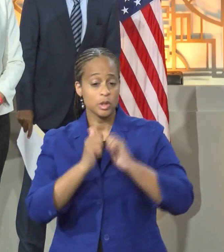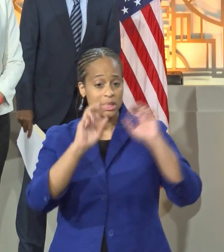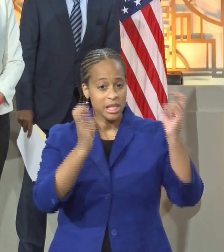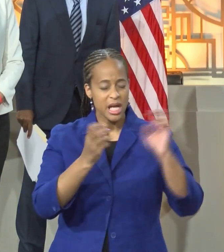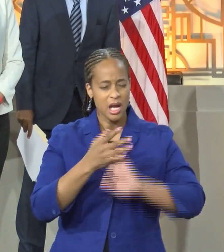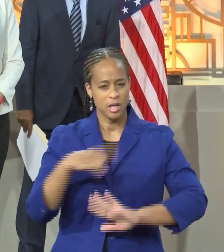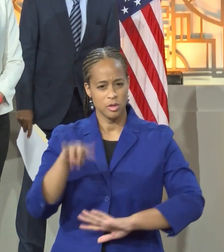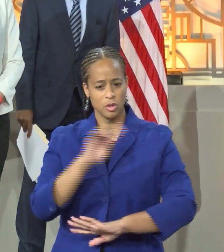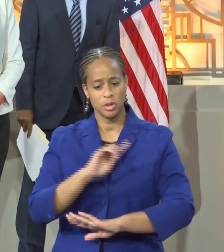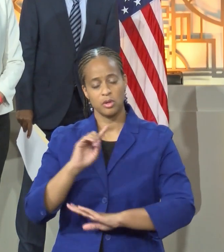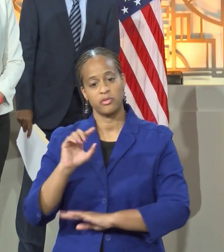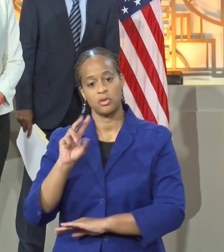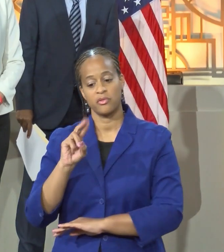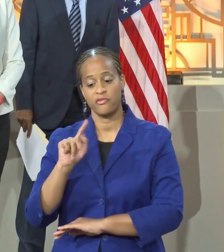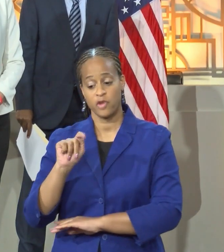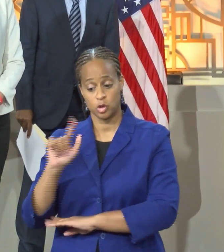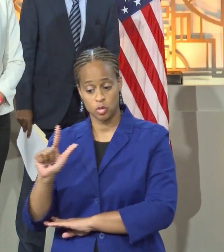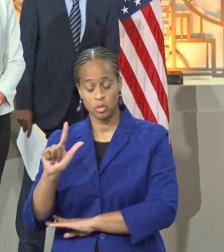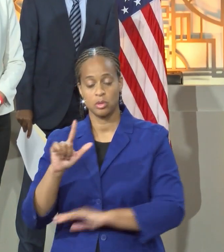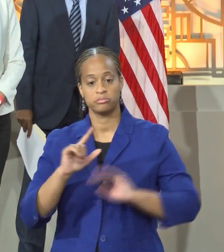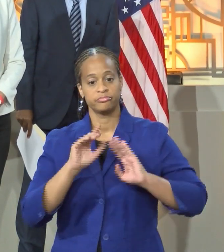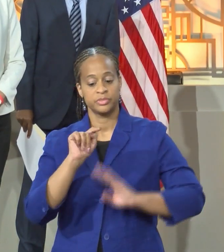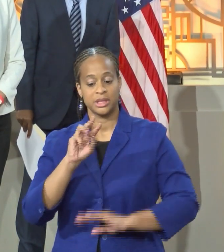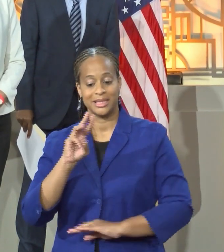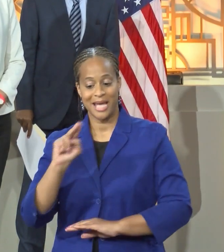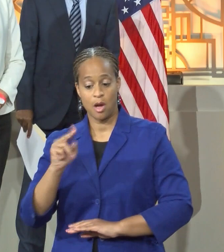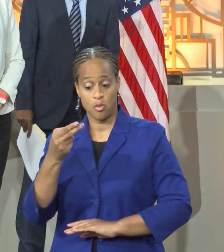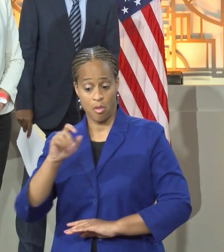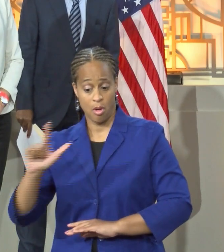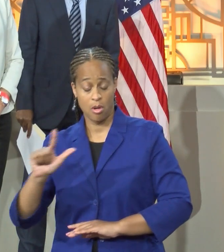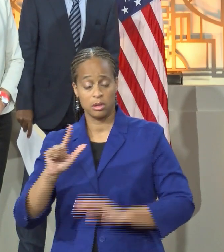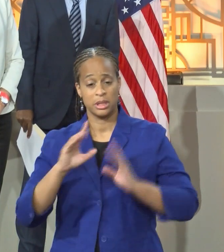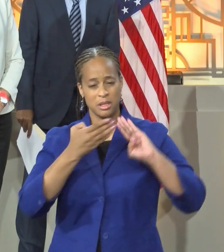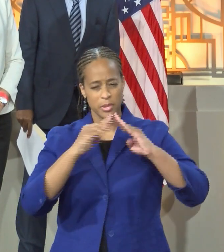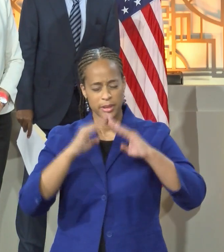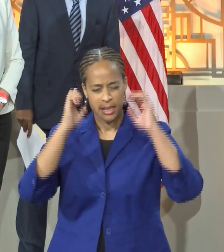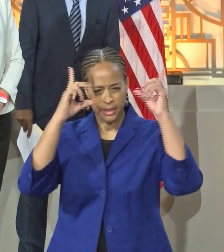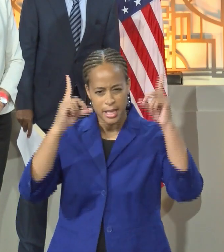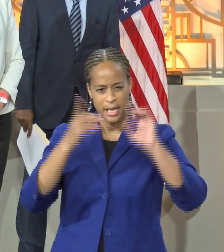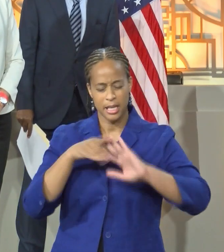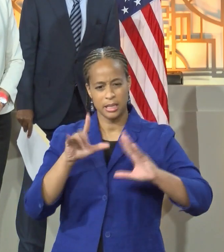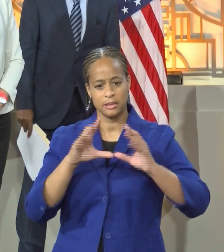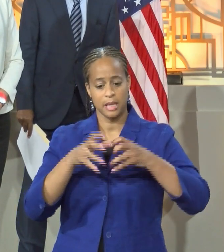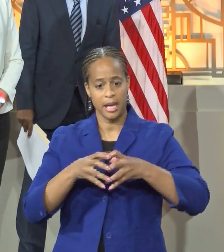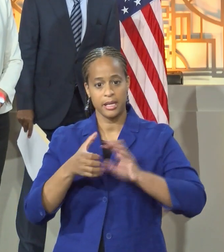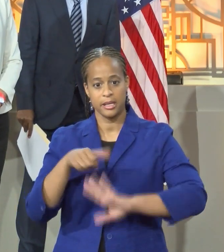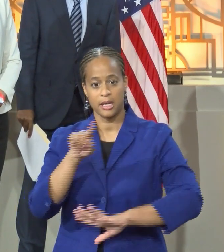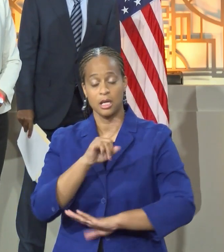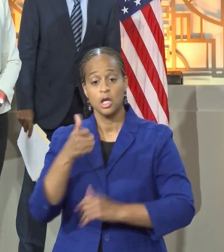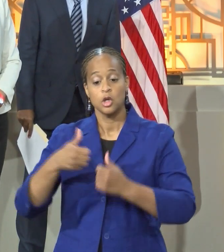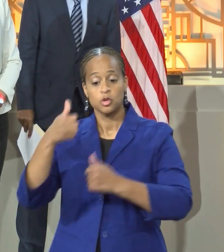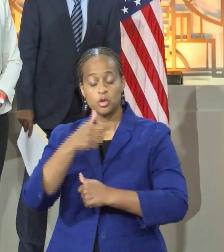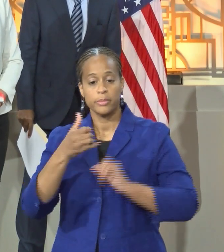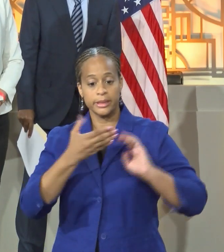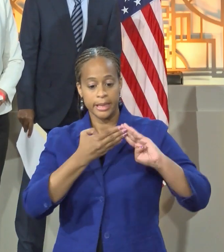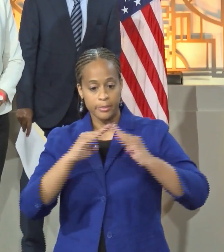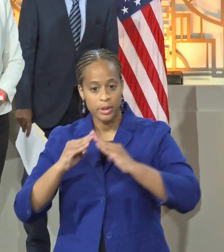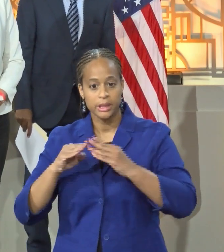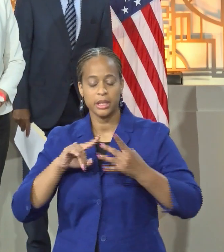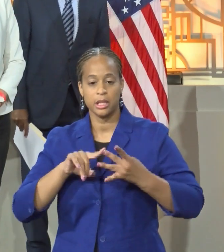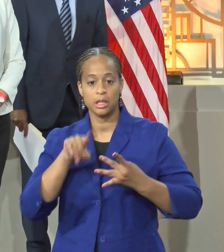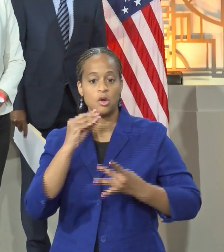virtual town halls and community education sessions to groups like super neighborhoods, homeowners